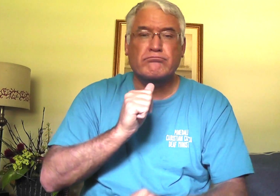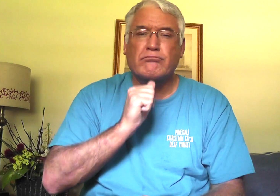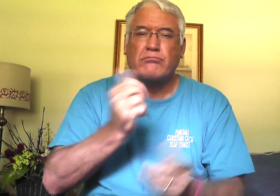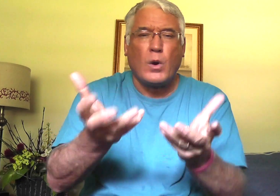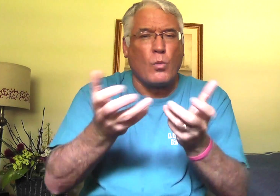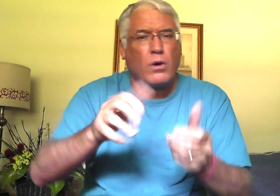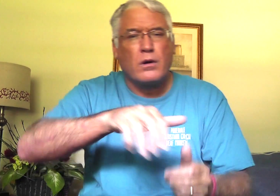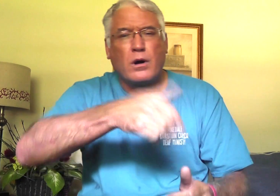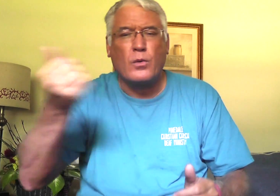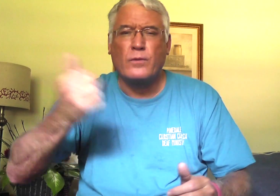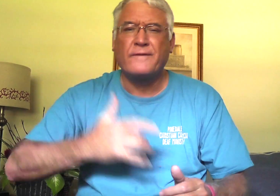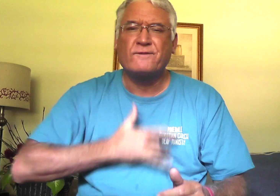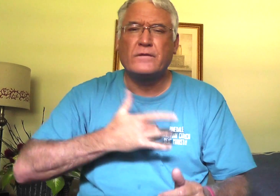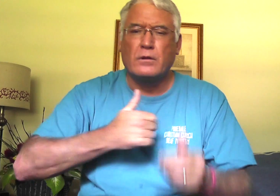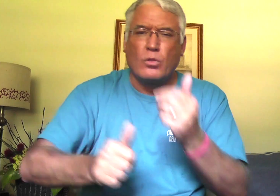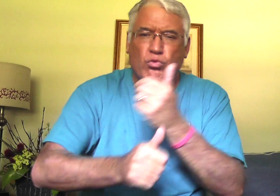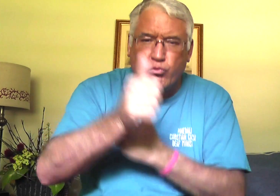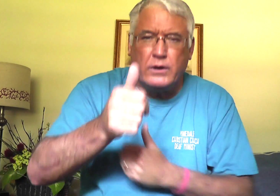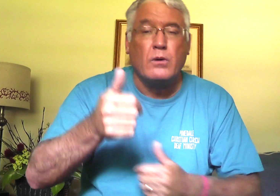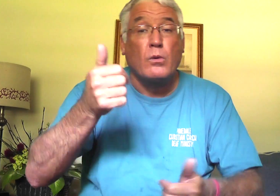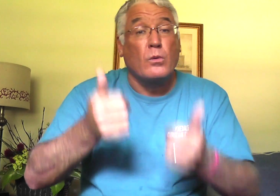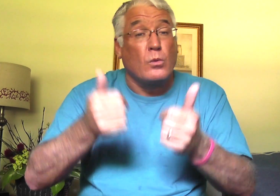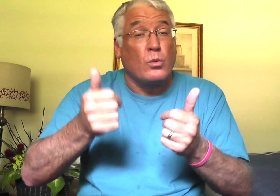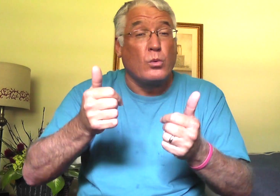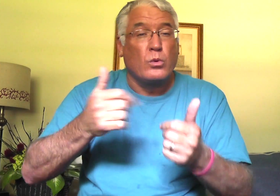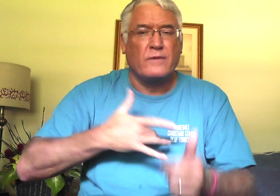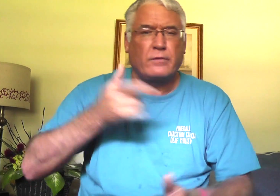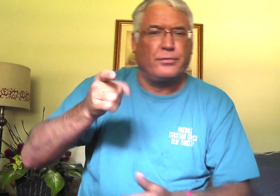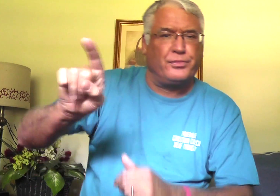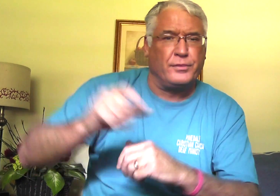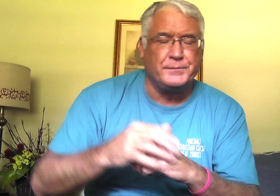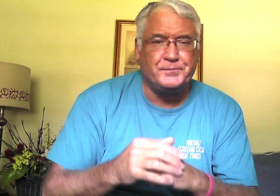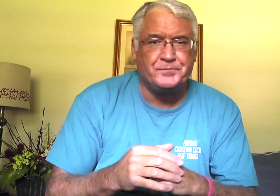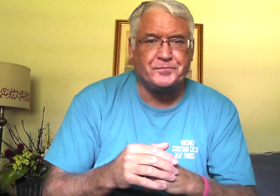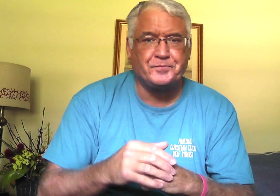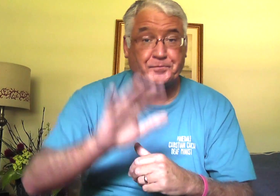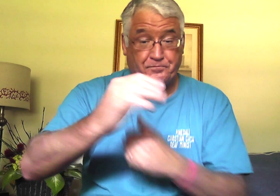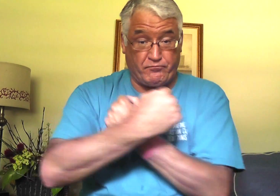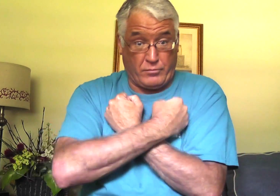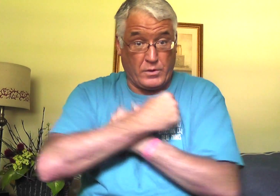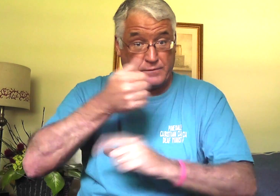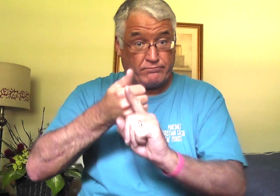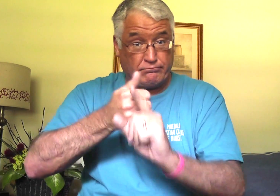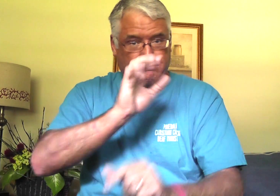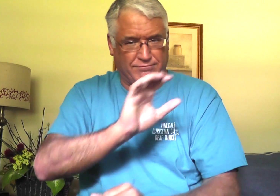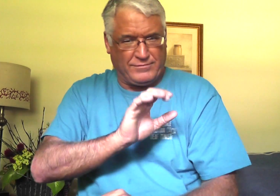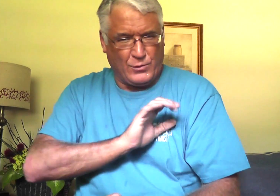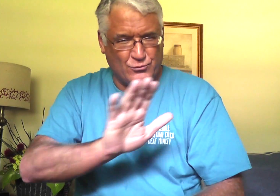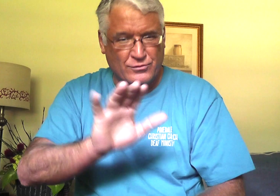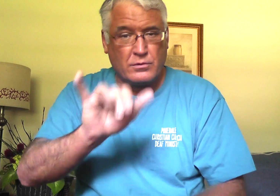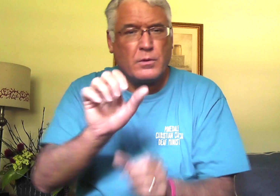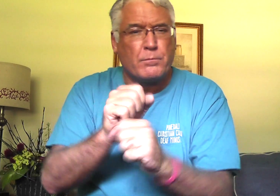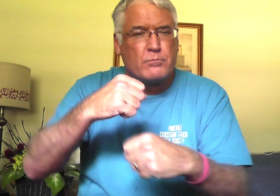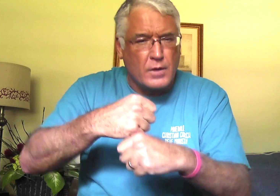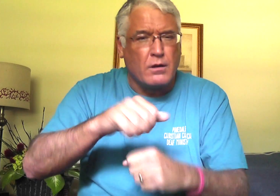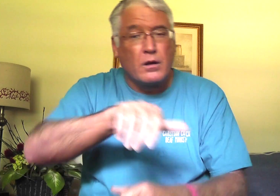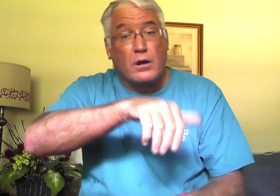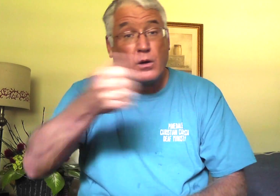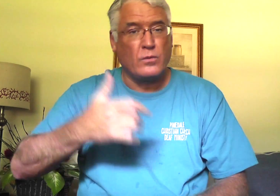Love itself does not want others to feel threatened or offended. Love itself is a character